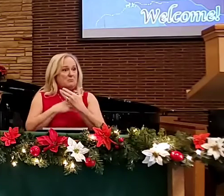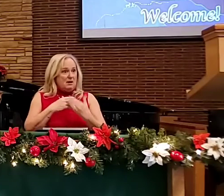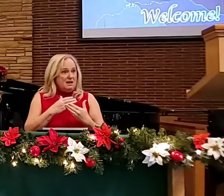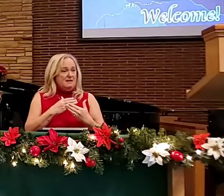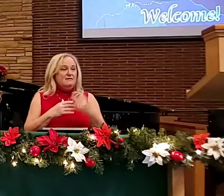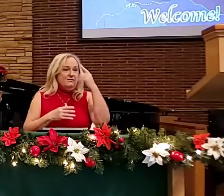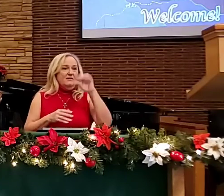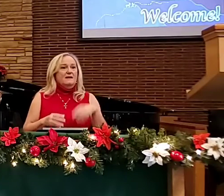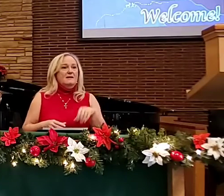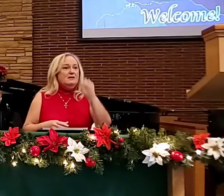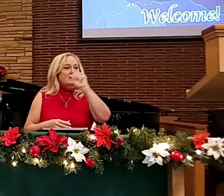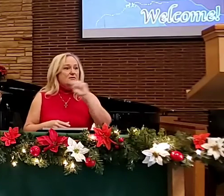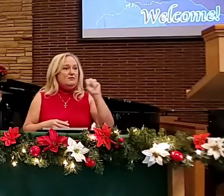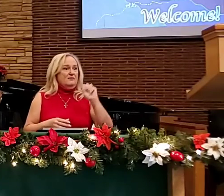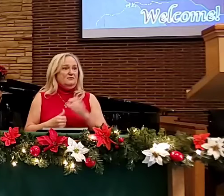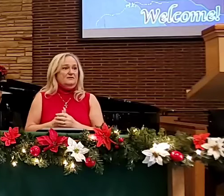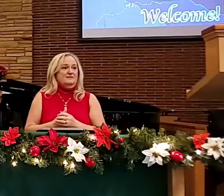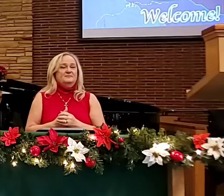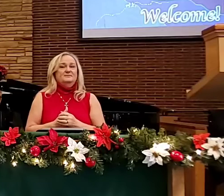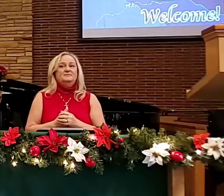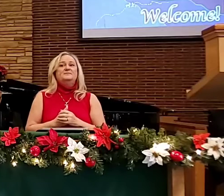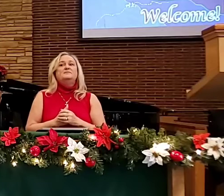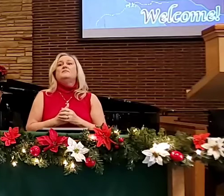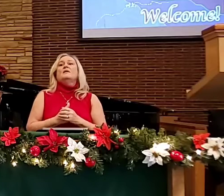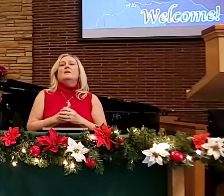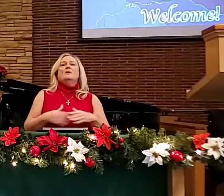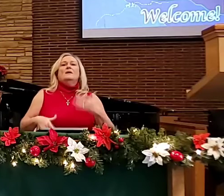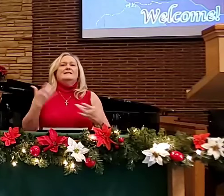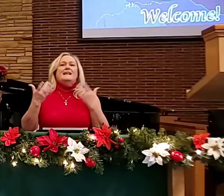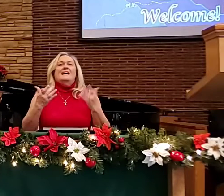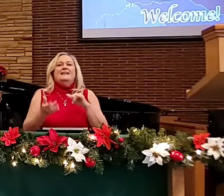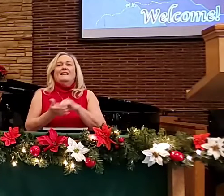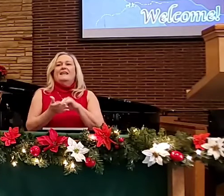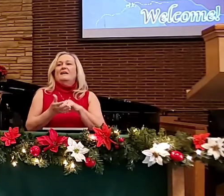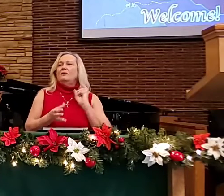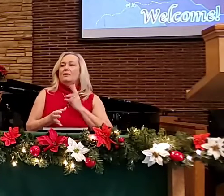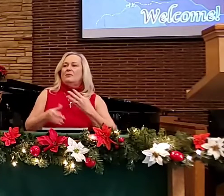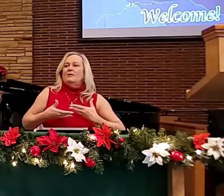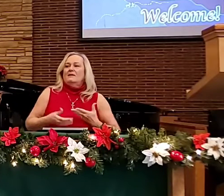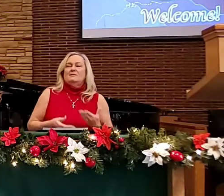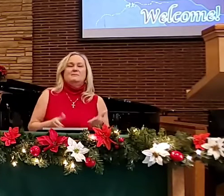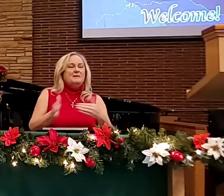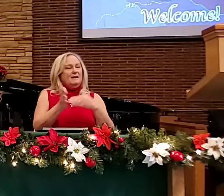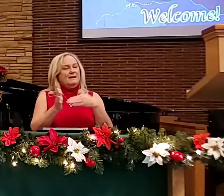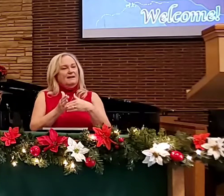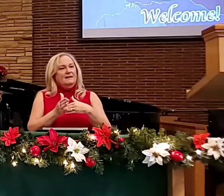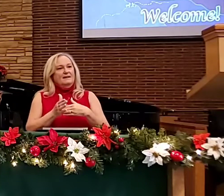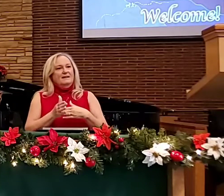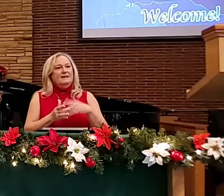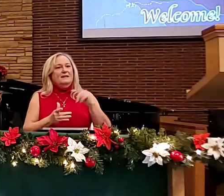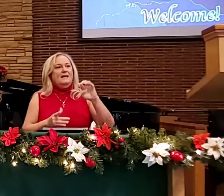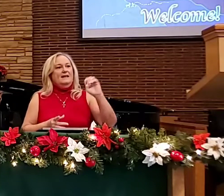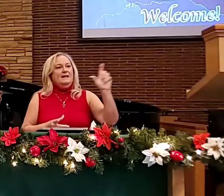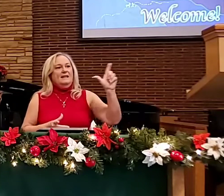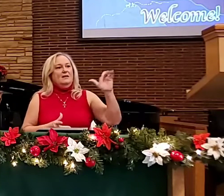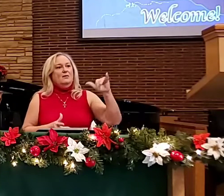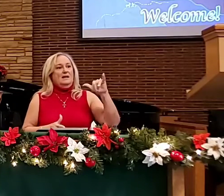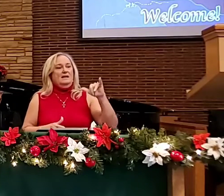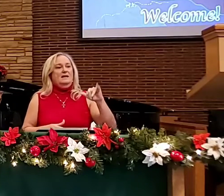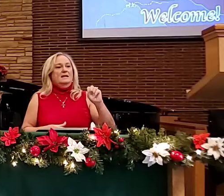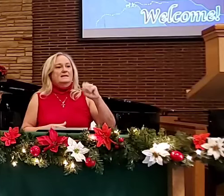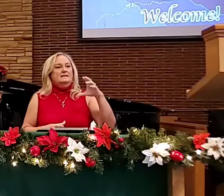that communion service. We are also excited that we will welcome back the Kelly Scott